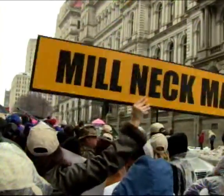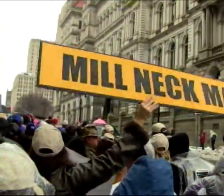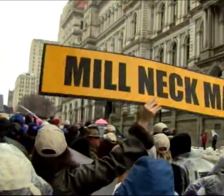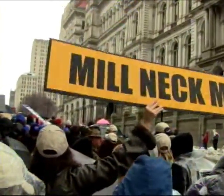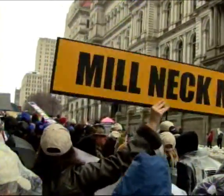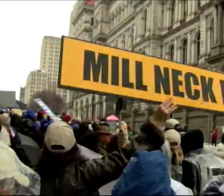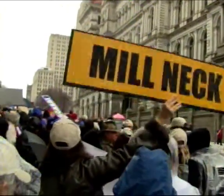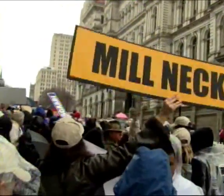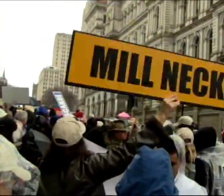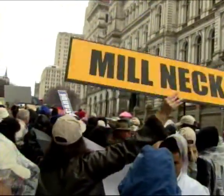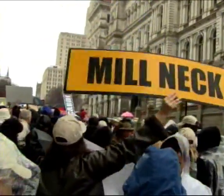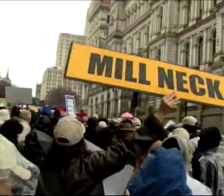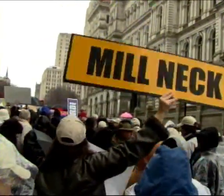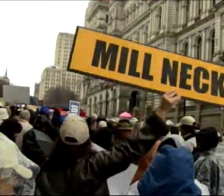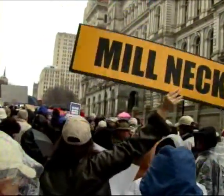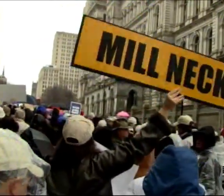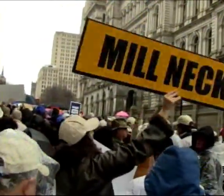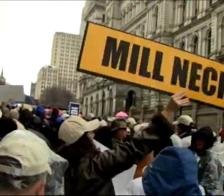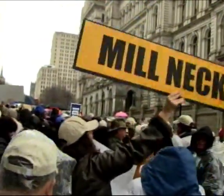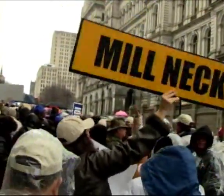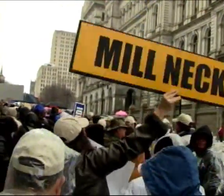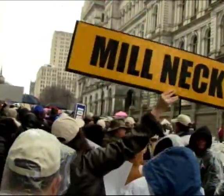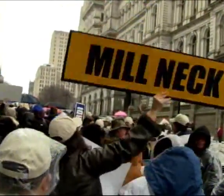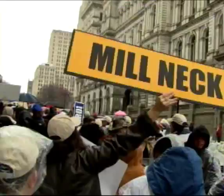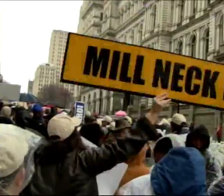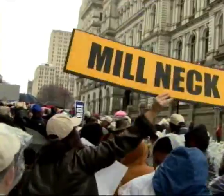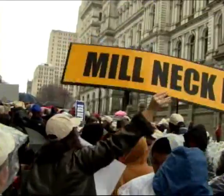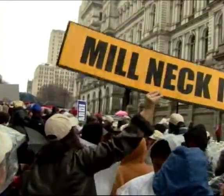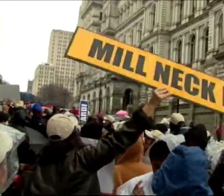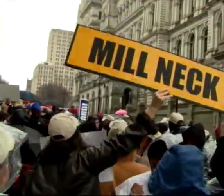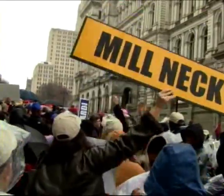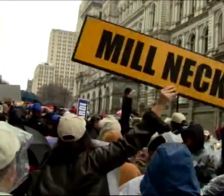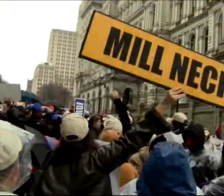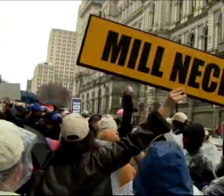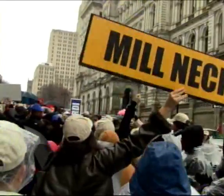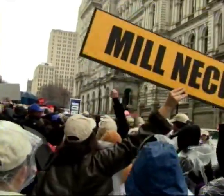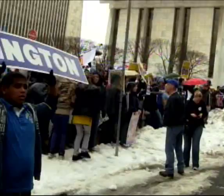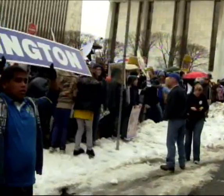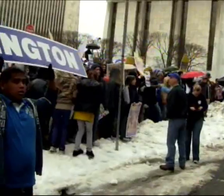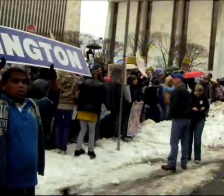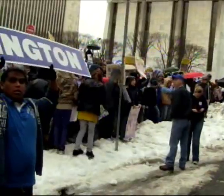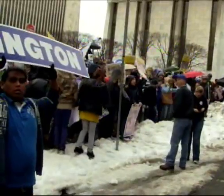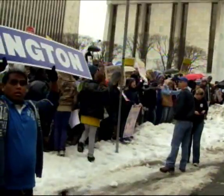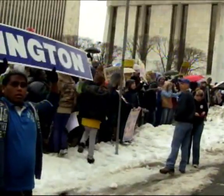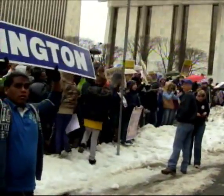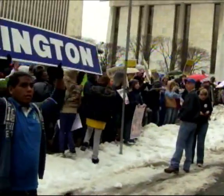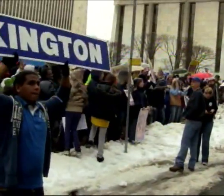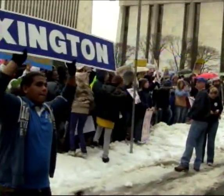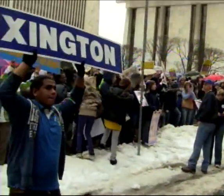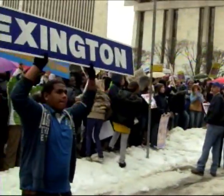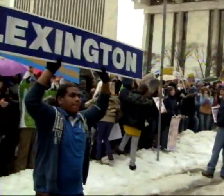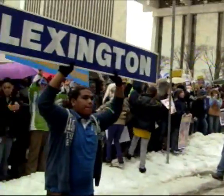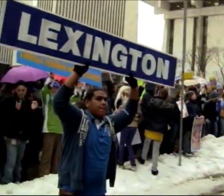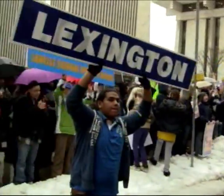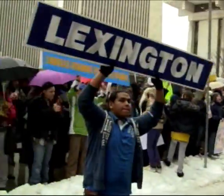Millneck Manor School for the Deaf took their message right to the governor's office here in Albany. On Thursday, March 10th, they met with the 10 other